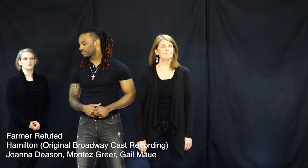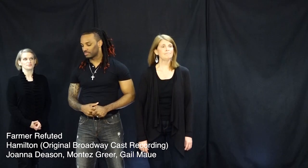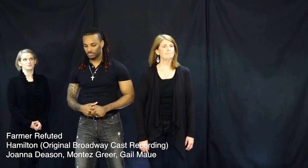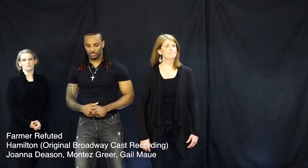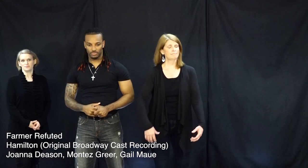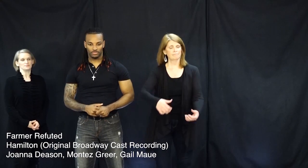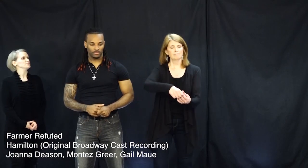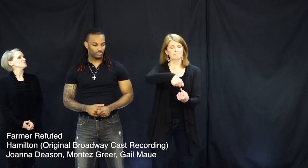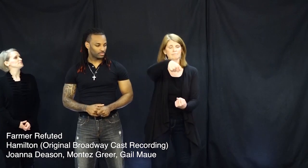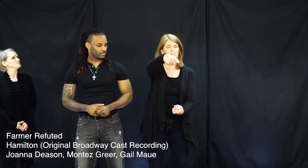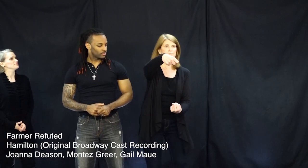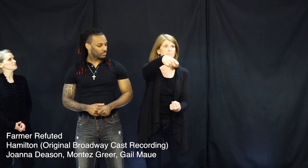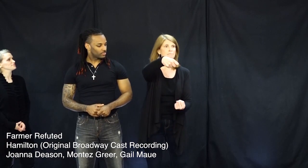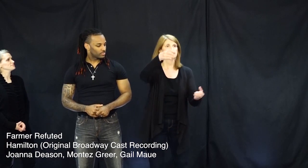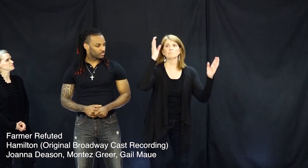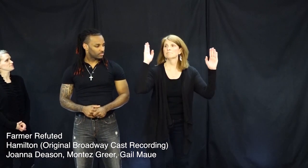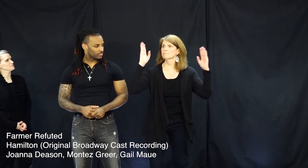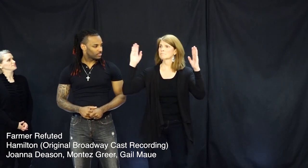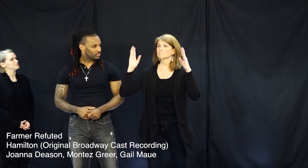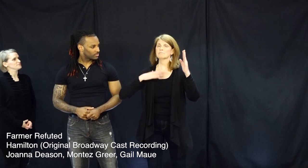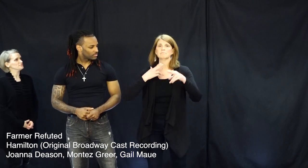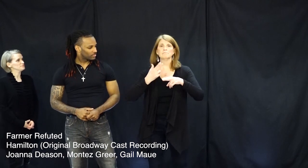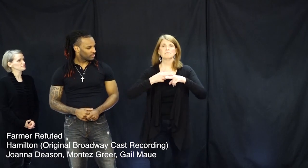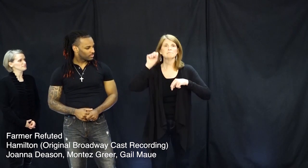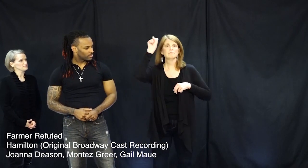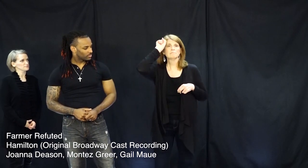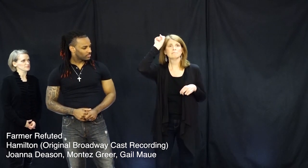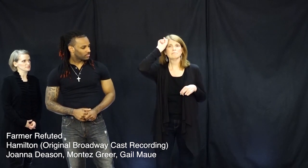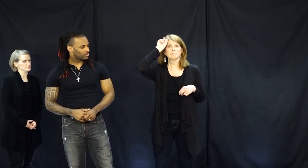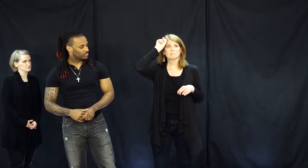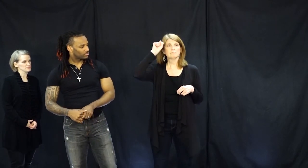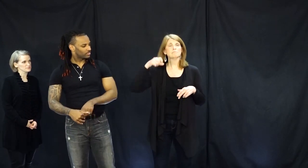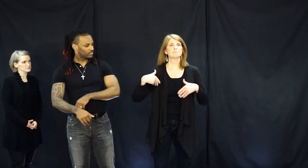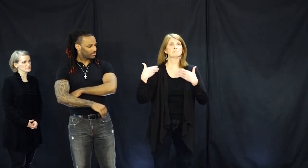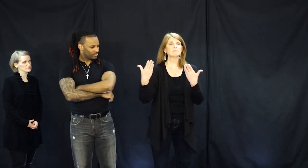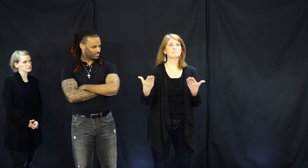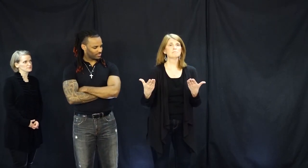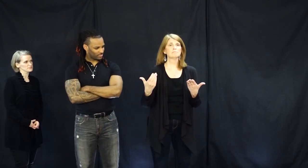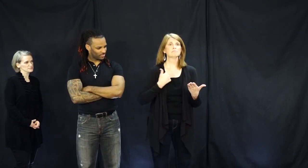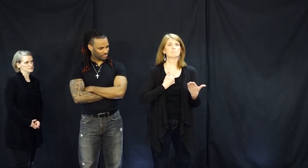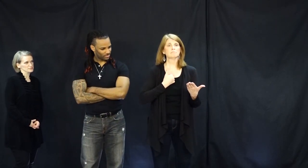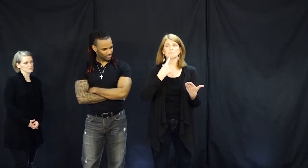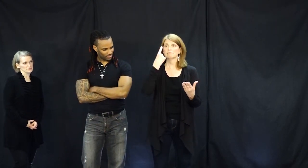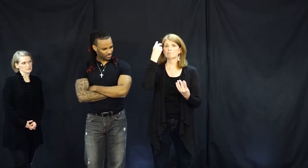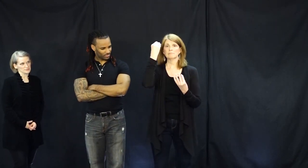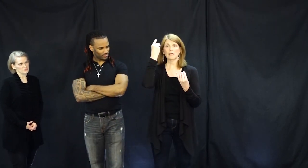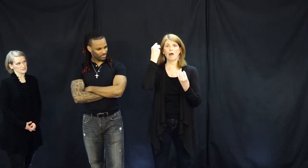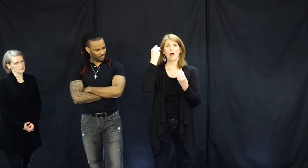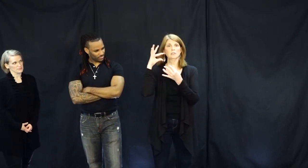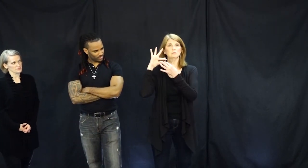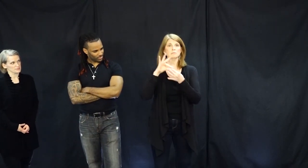in the world. Hear ye! My name is Samuel Seabury, and I present free thoughts on the proceedings of the Continental